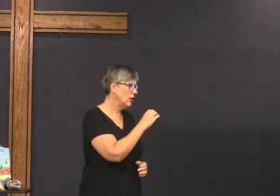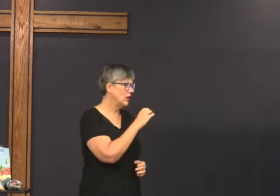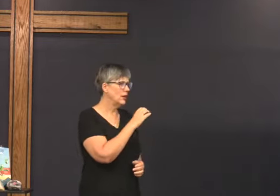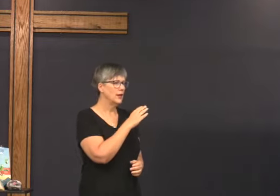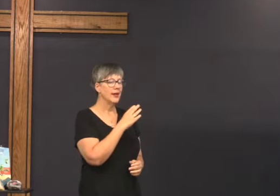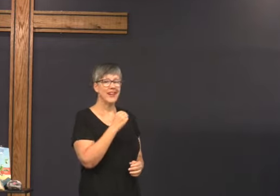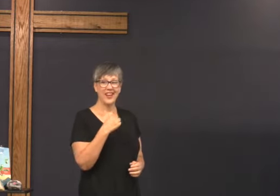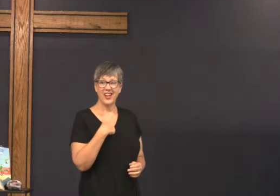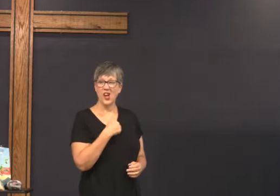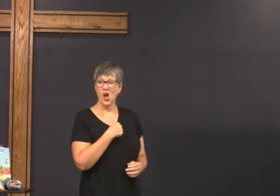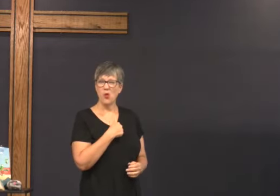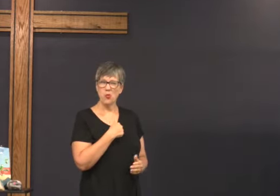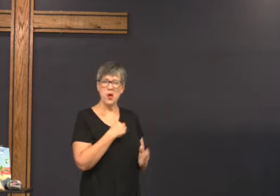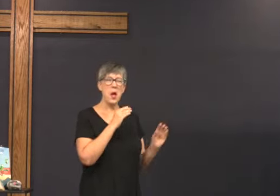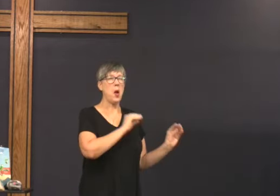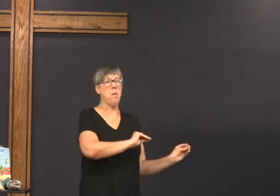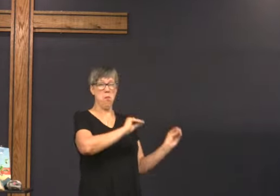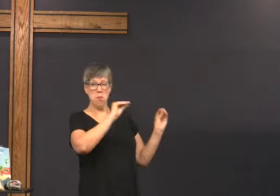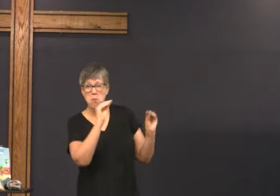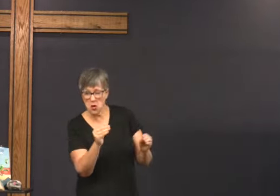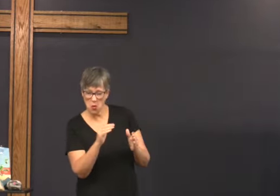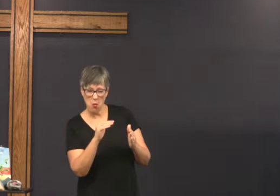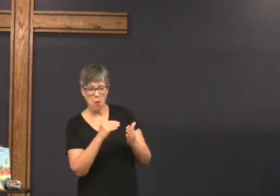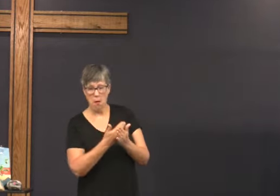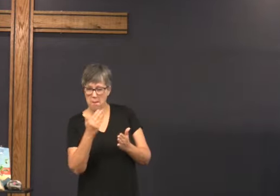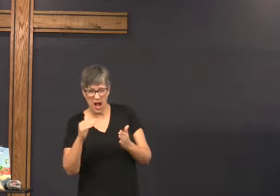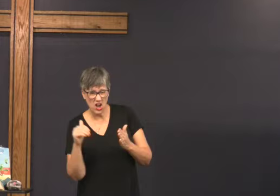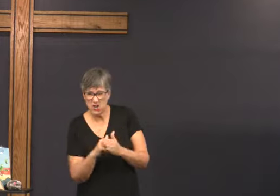and searched. And we moved,